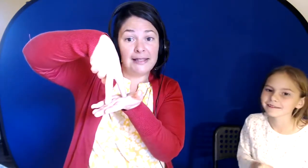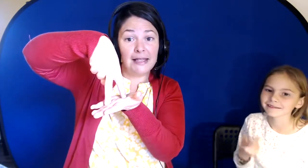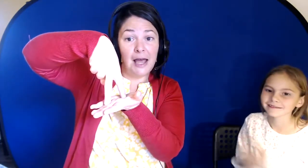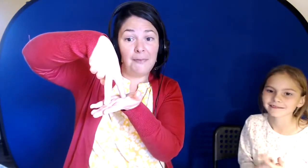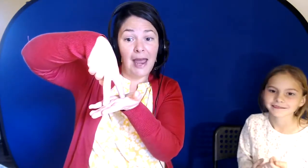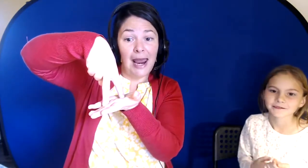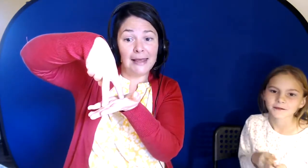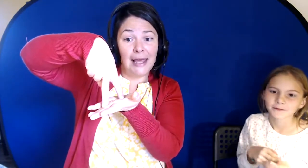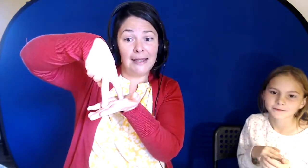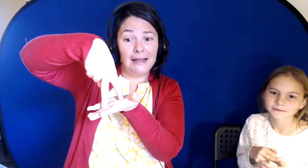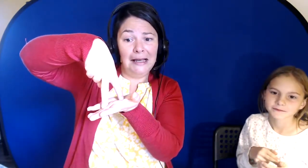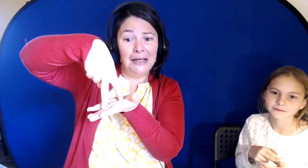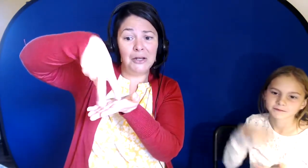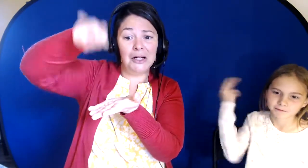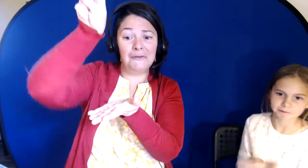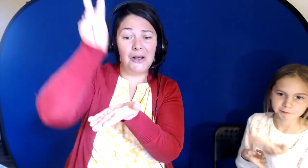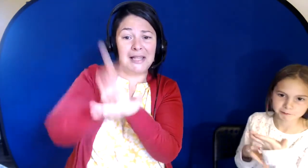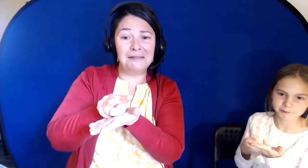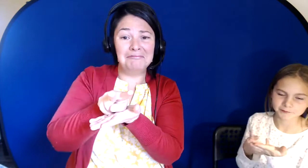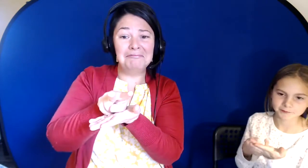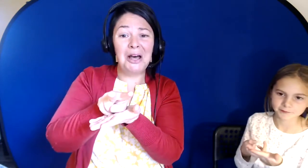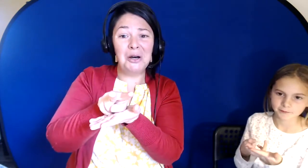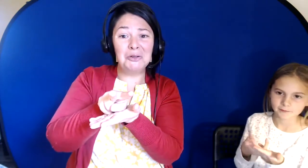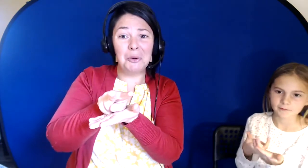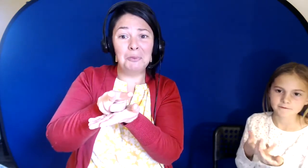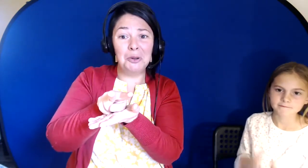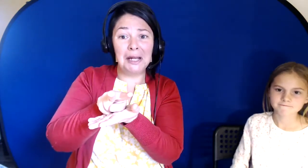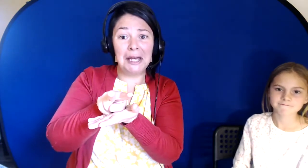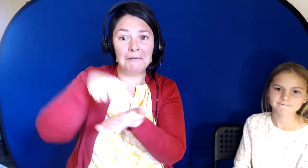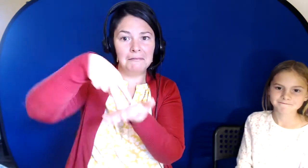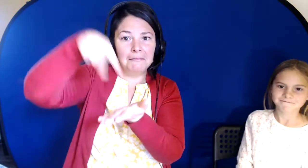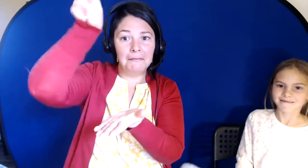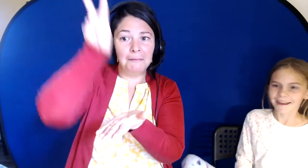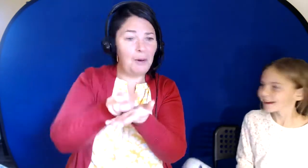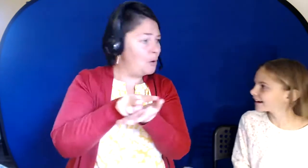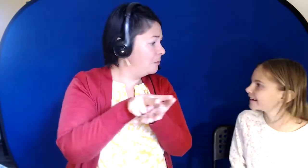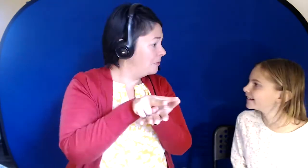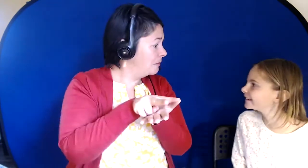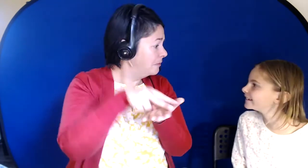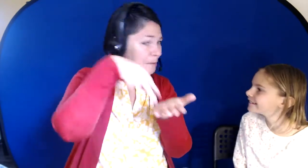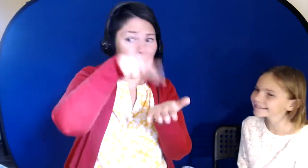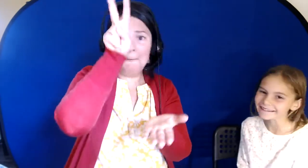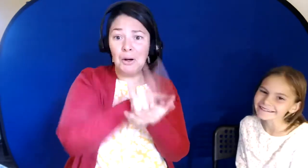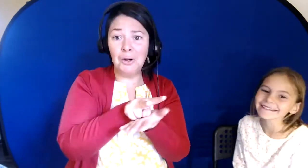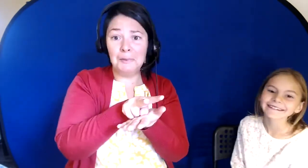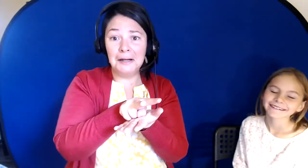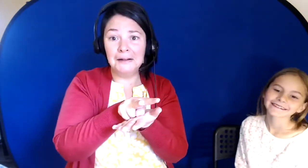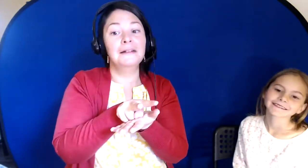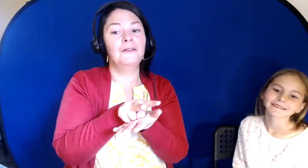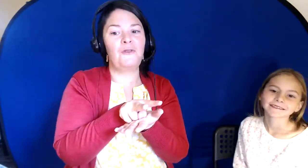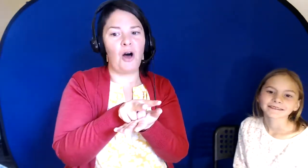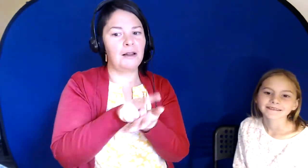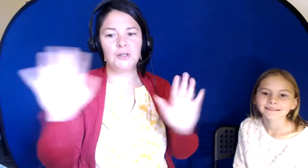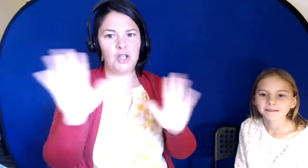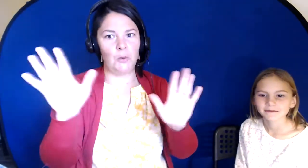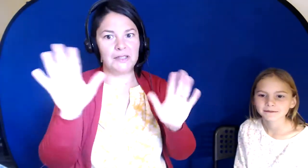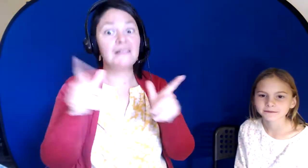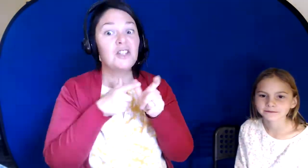up, and then you're going to fall down on your booty. Boom, boom. Fall. Don't. Just